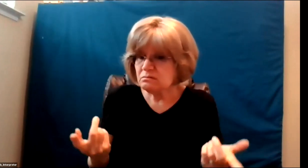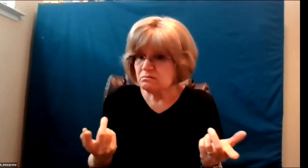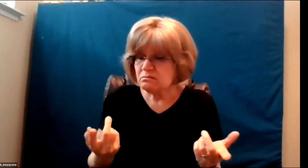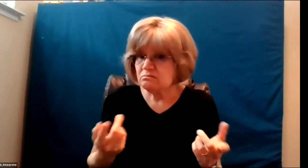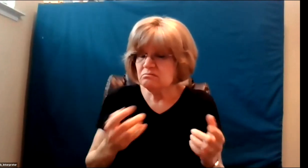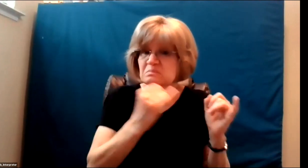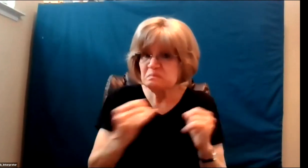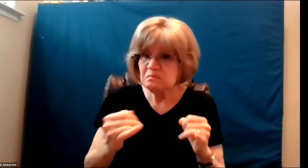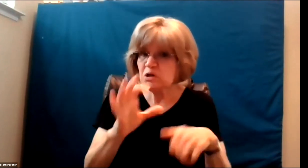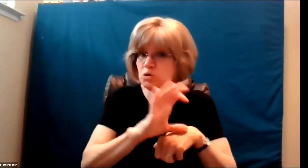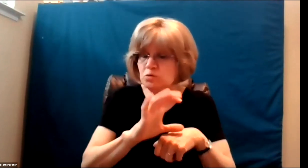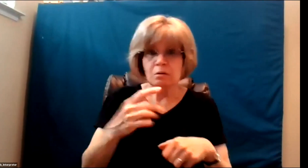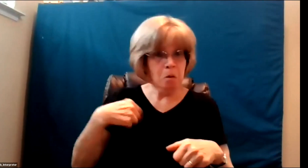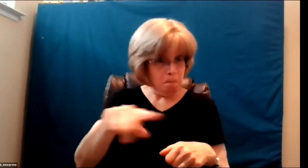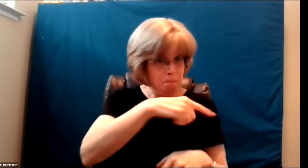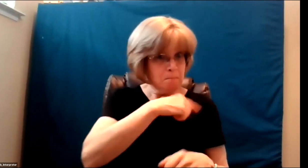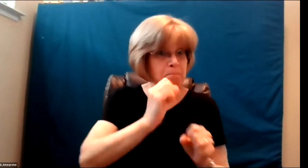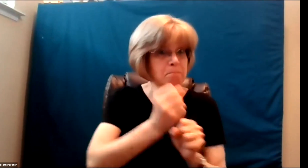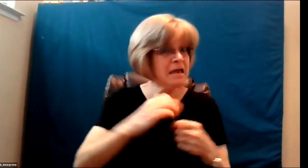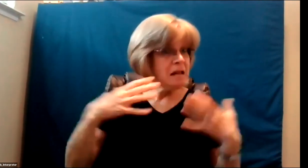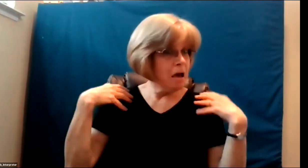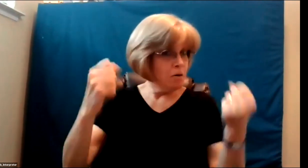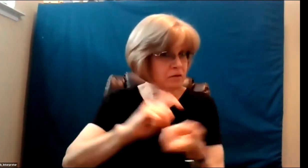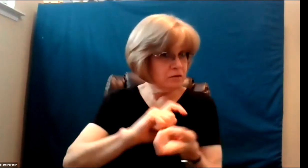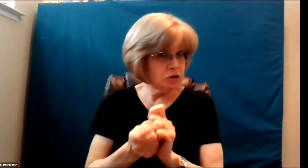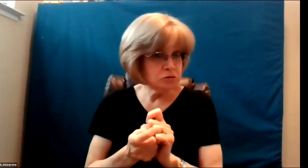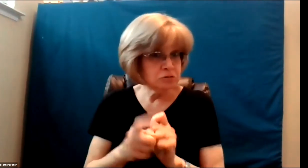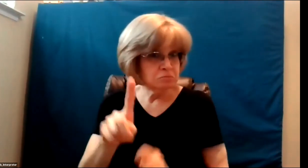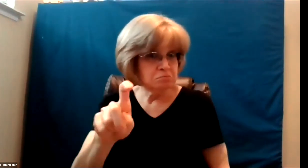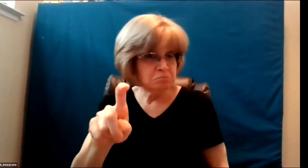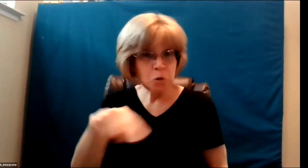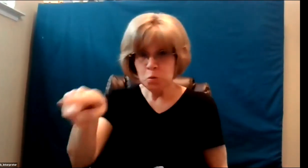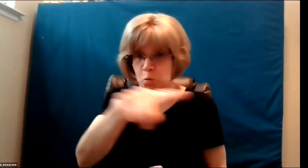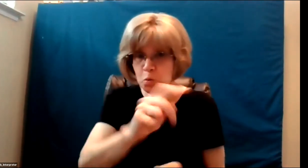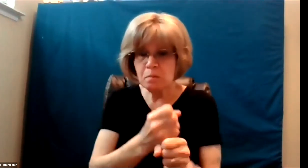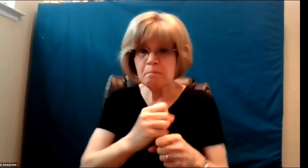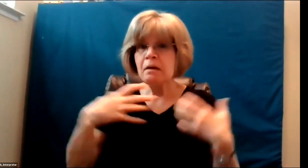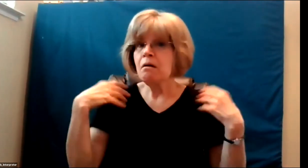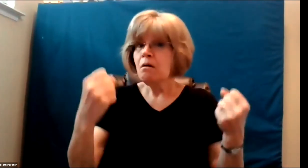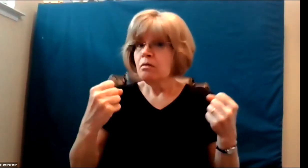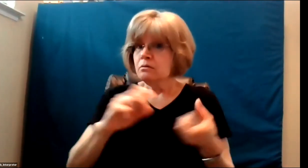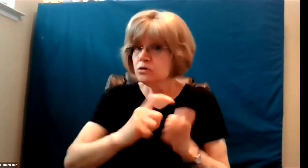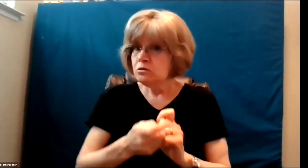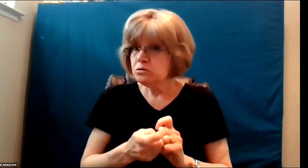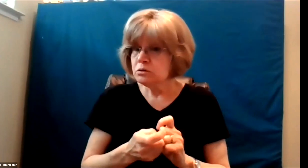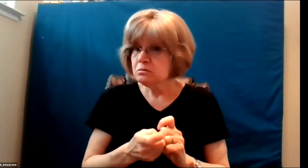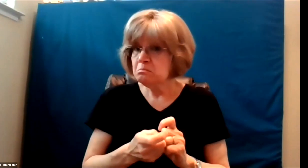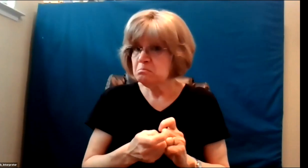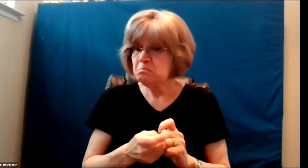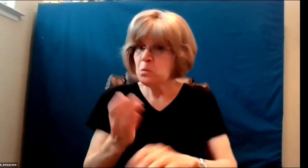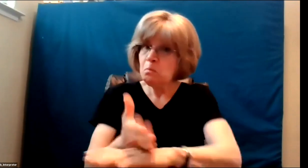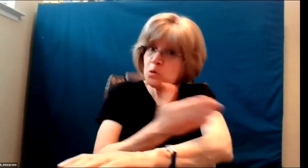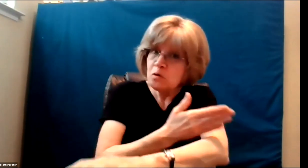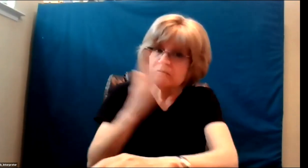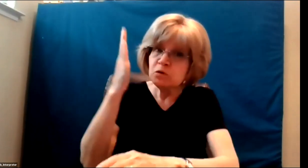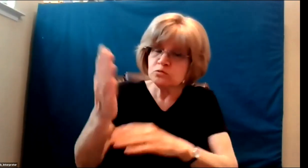changes have you made, have we made, that will make all of us better now and in the future? Suffering